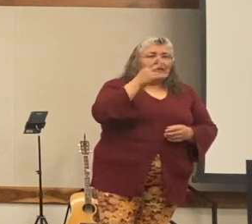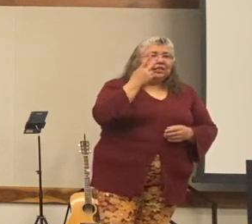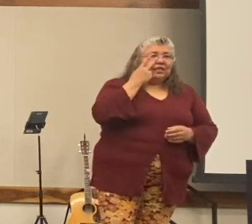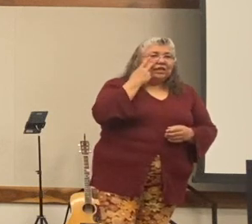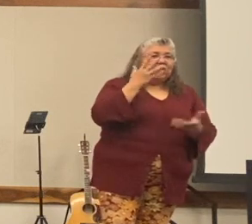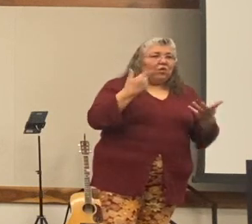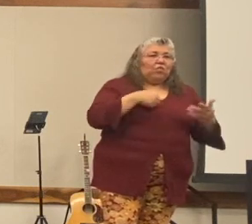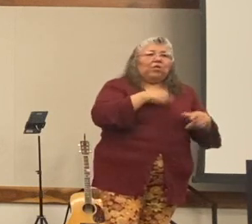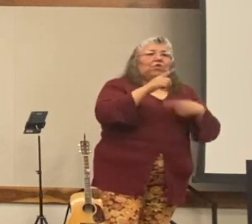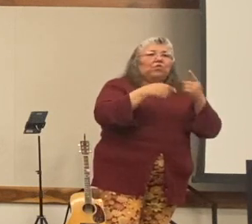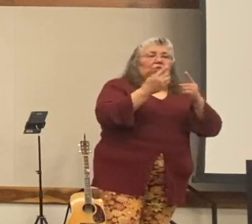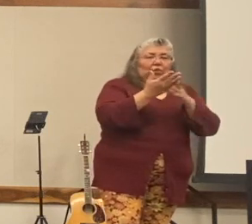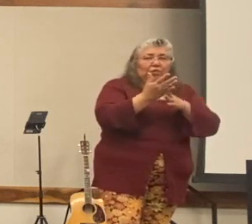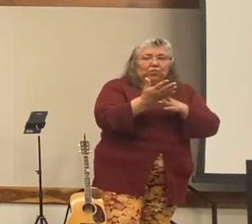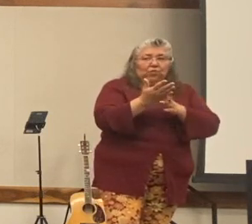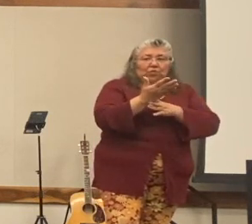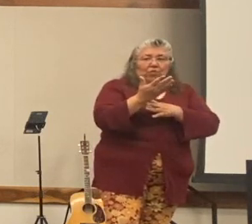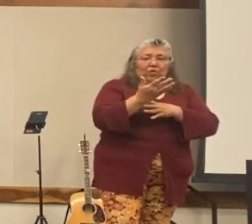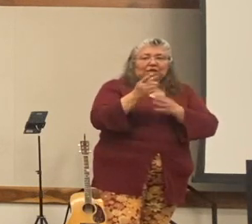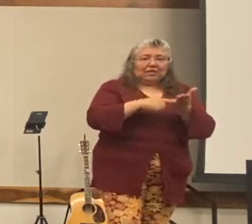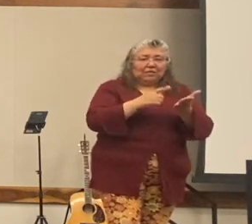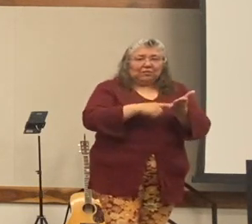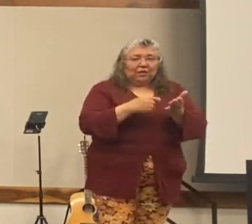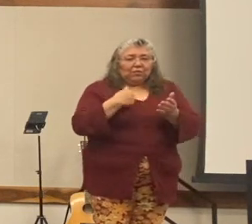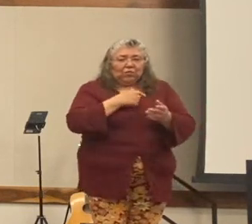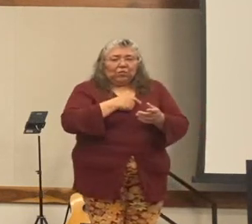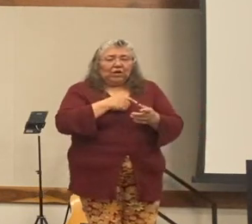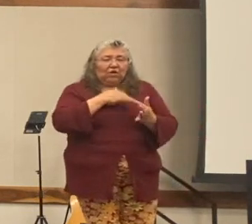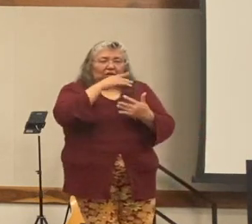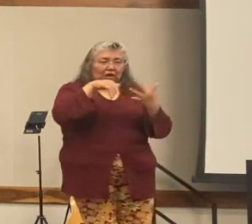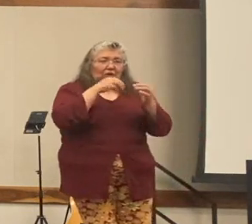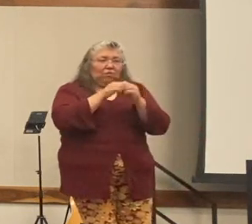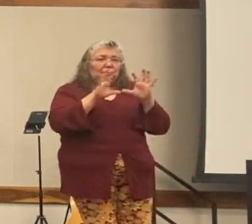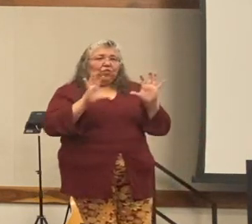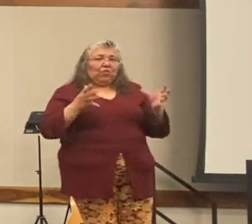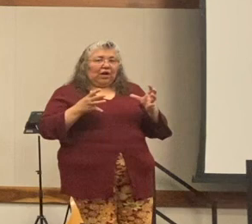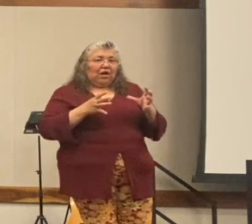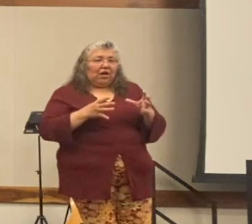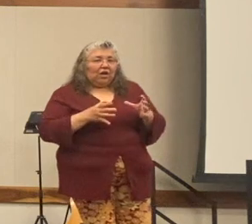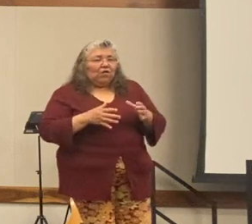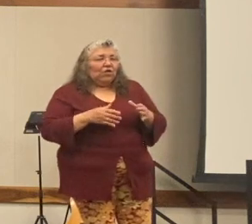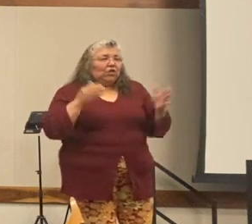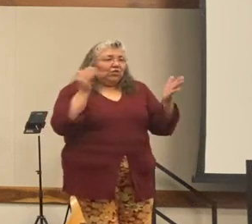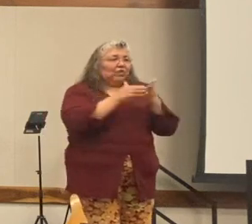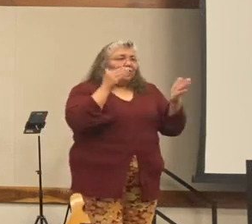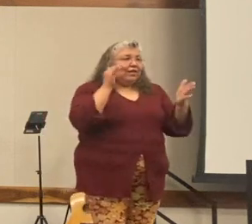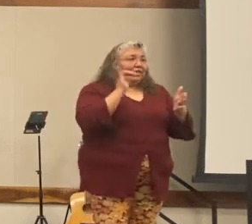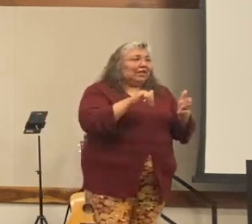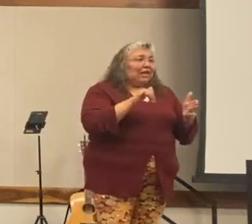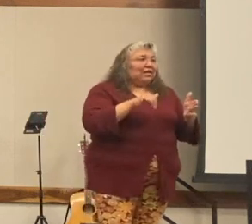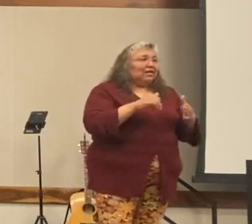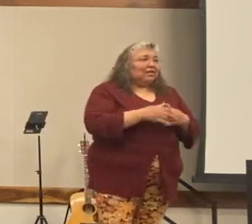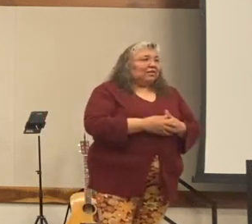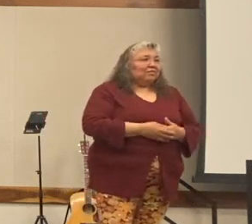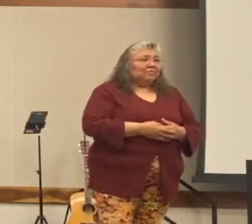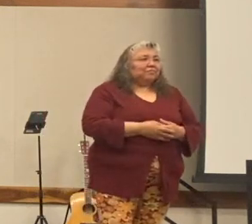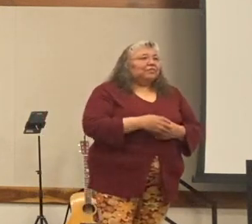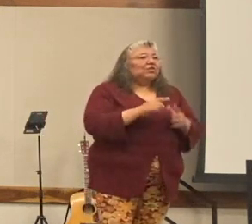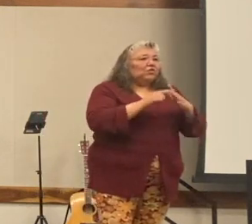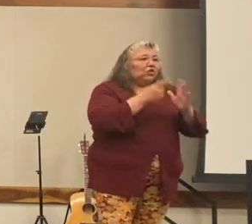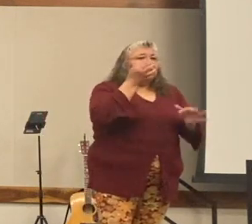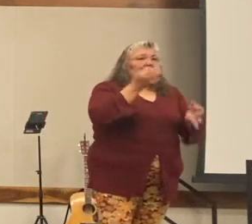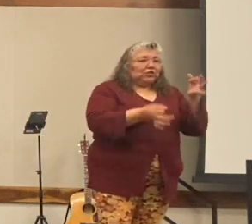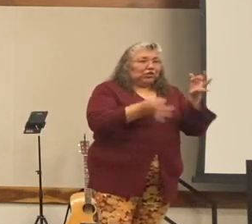what we're going through. And sometimes when we're hanging with a crowd, to deflect that, we start to be